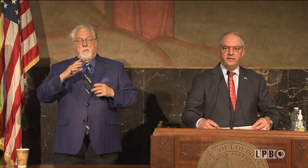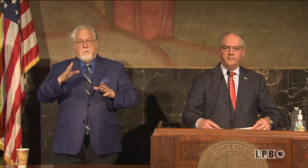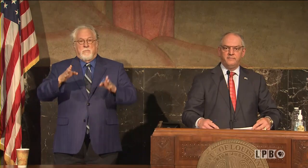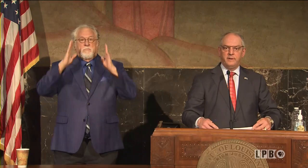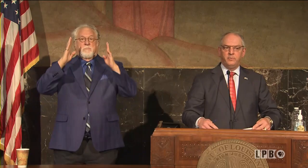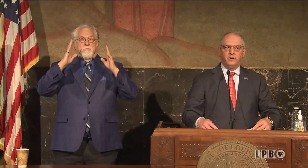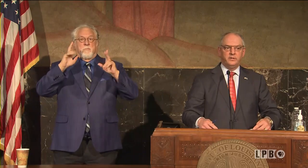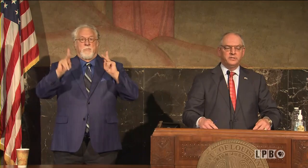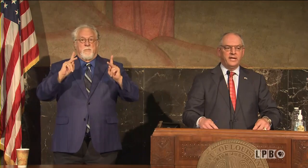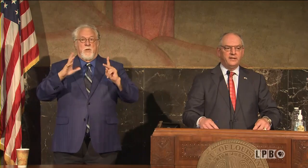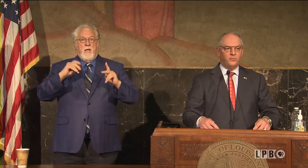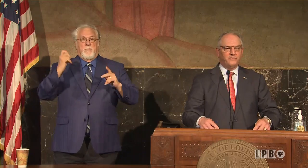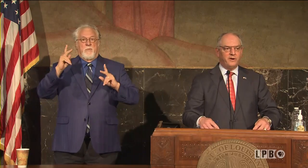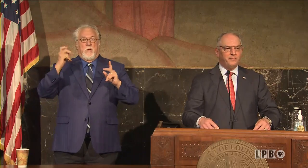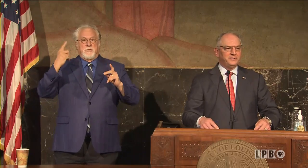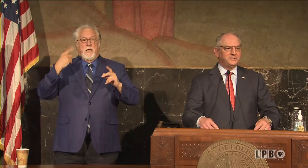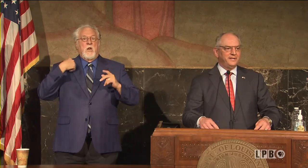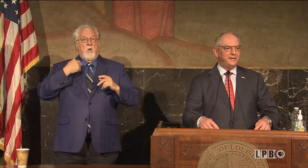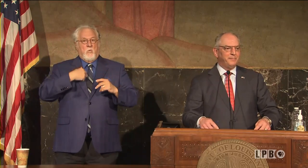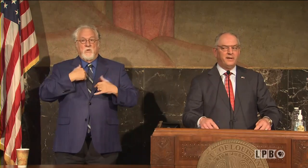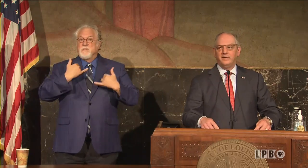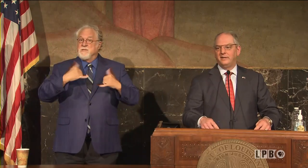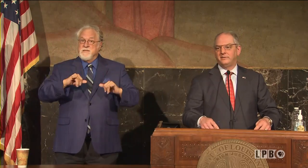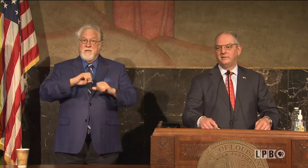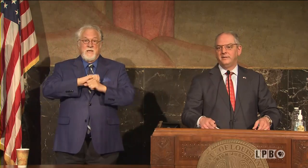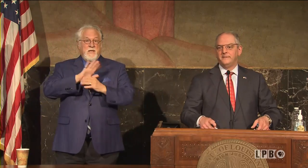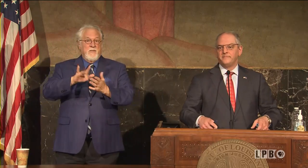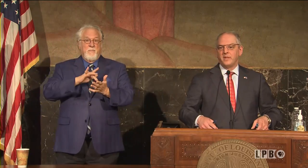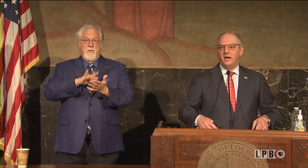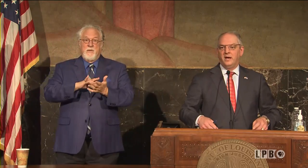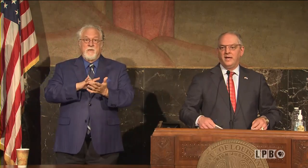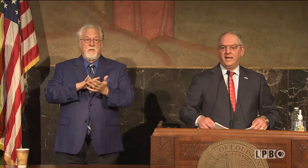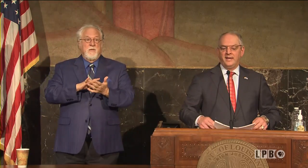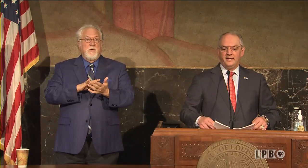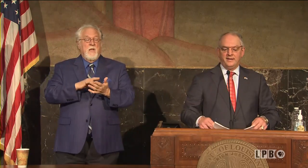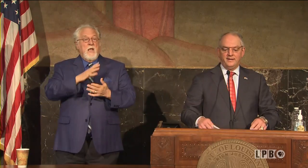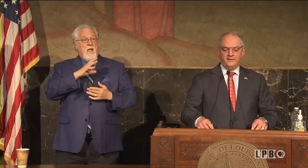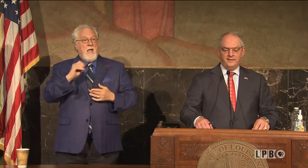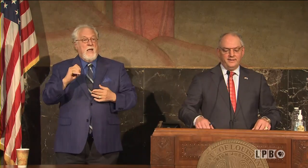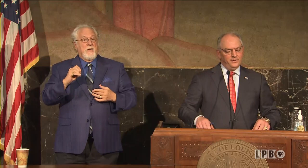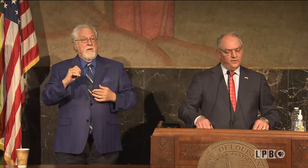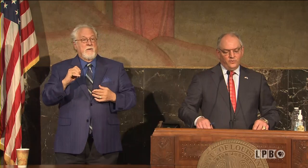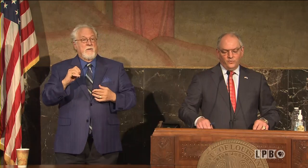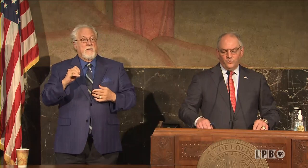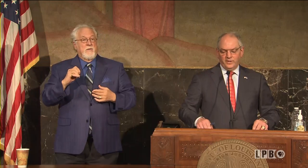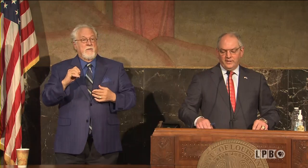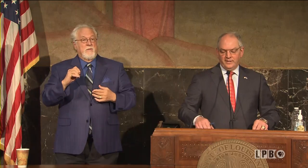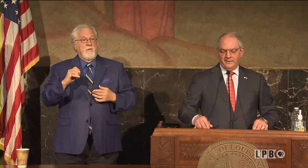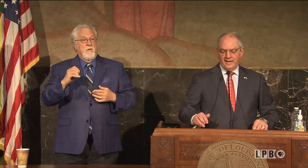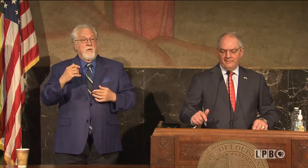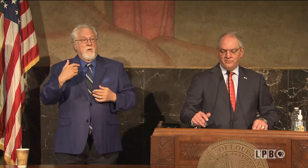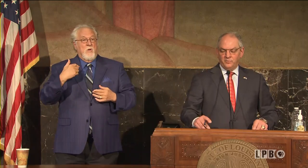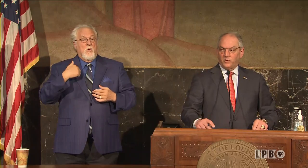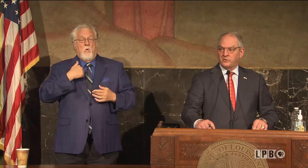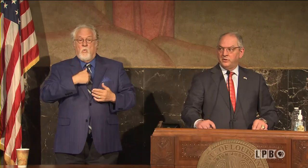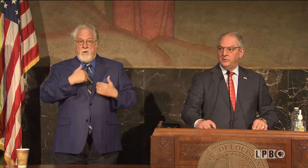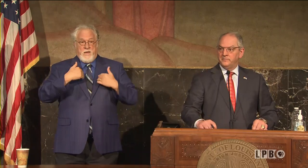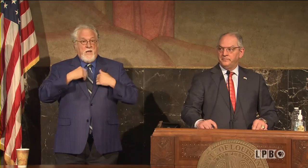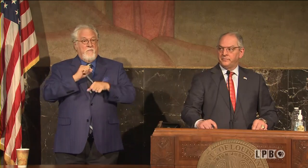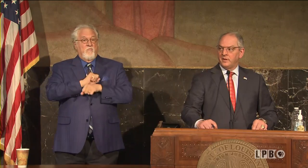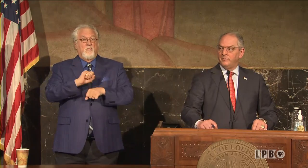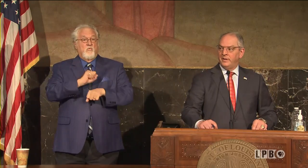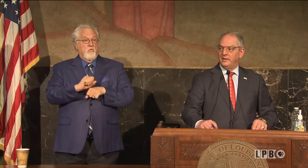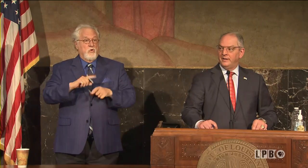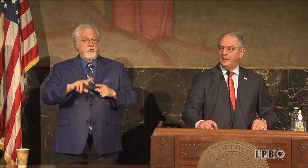attention and people will understand that we're very much still in the middle of this. And we have some work to